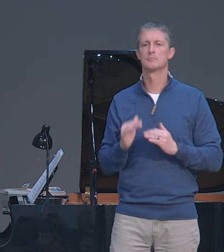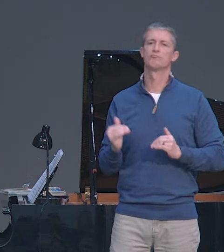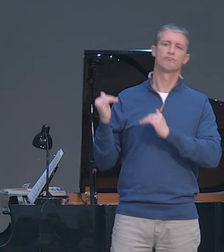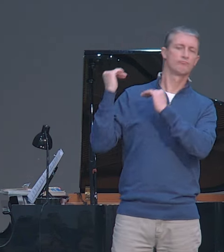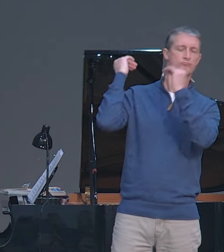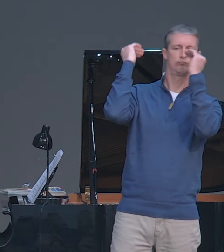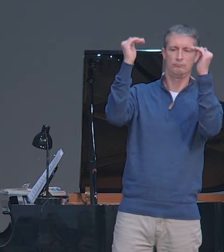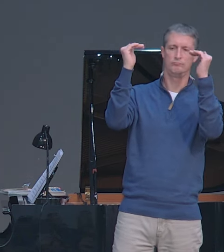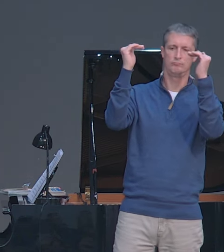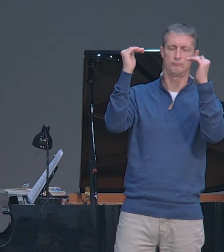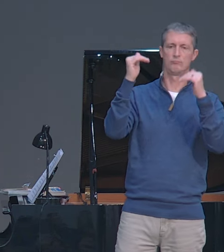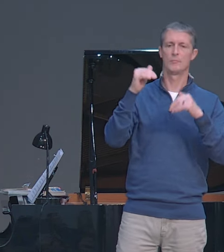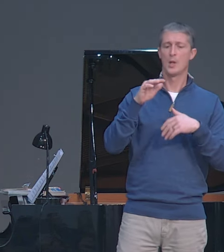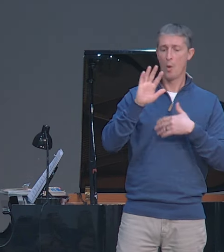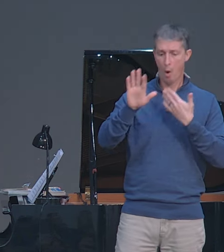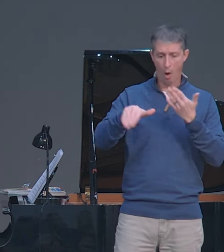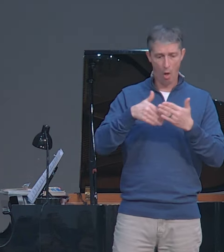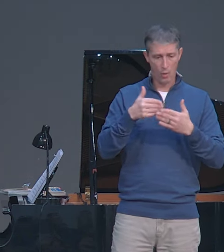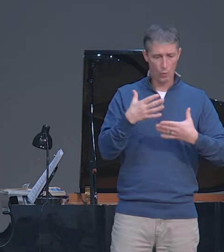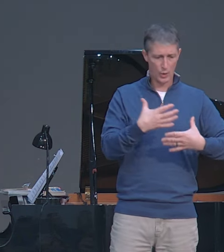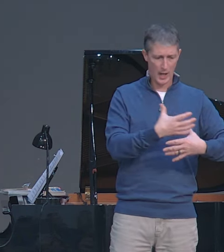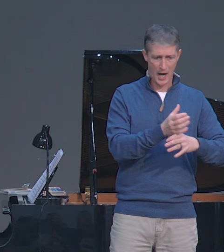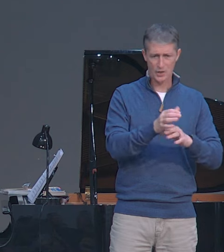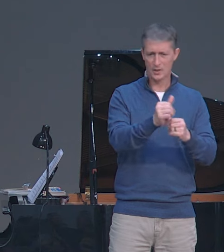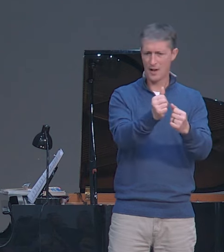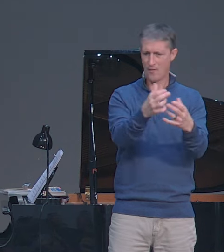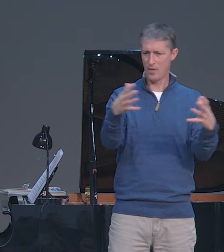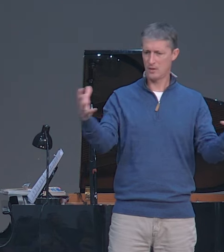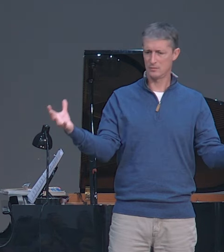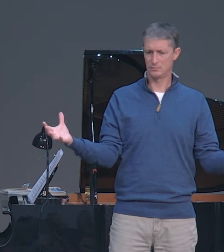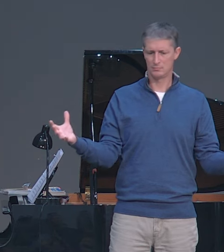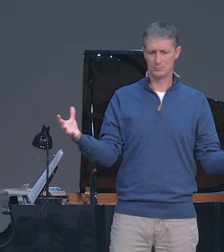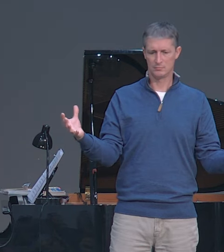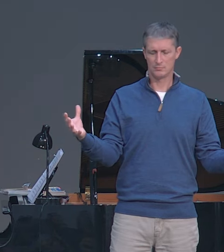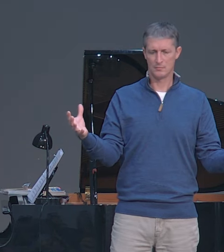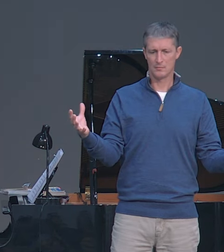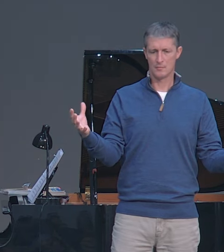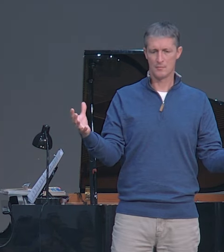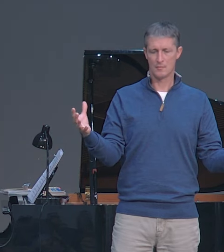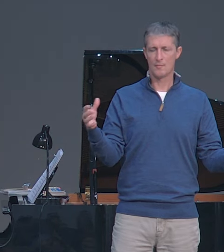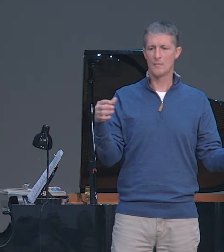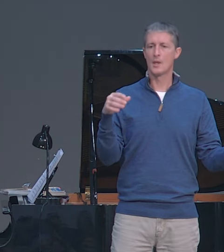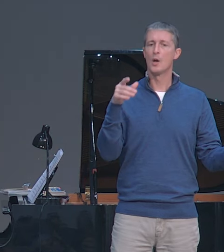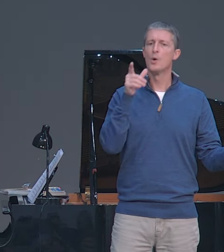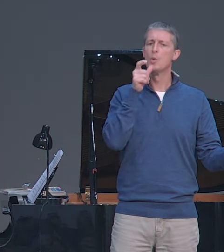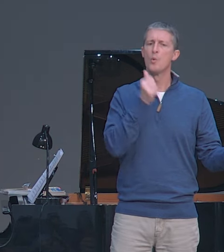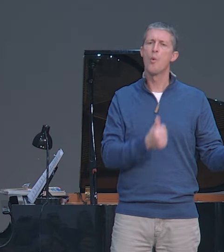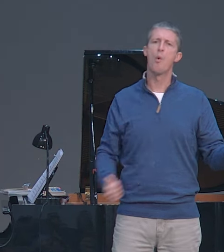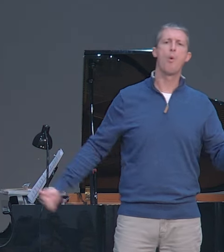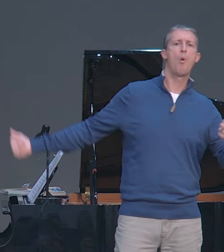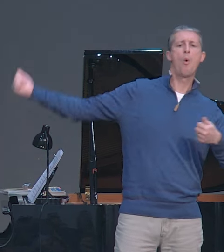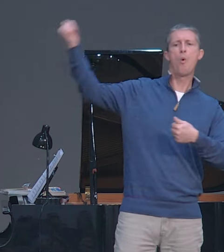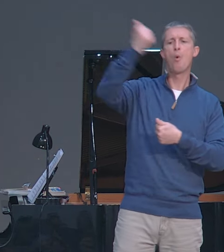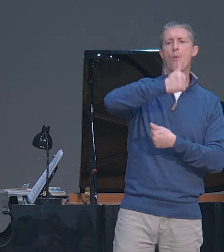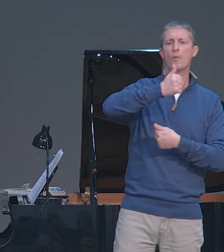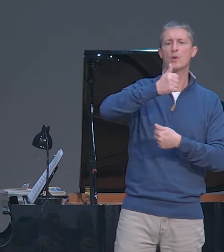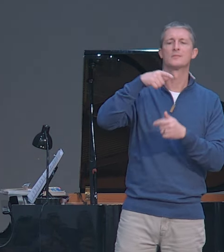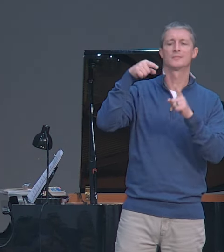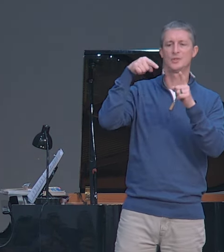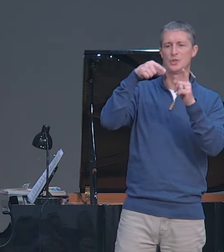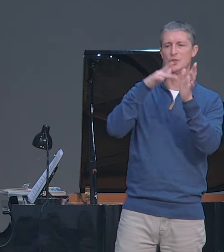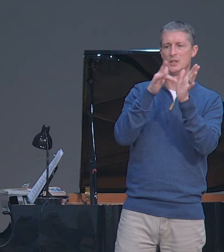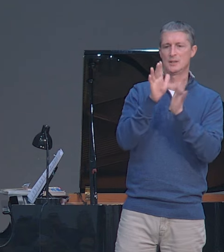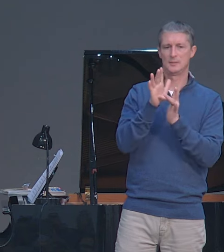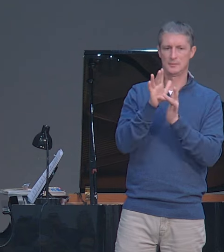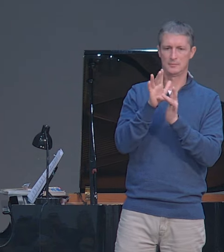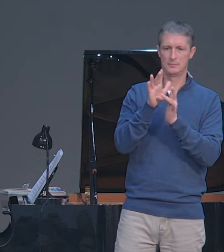the firstborn of all creation, he's not saying he was the first one born of all creation. He's just saying that he is the supreme one. Jesus